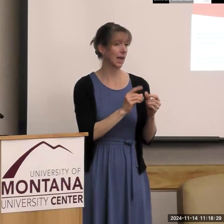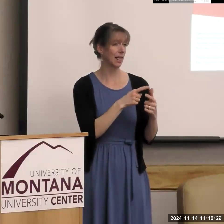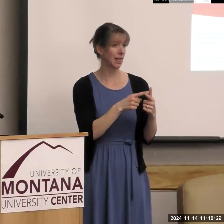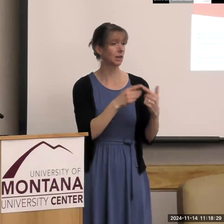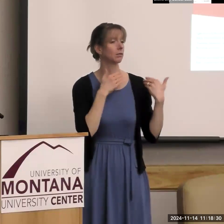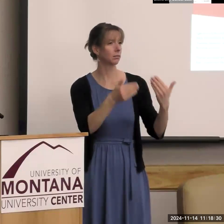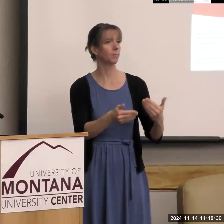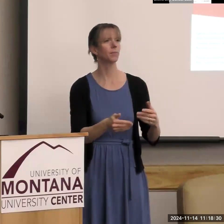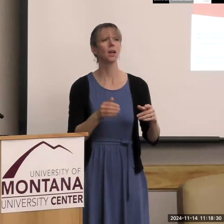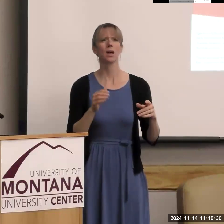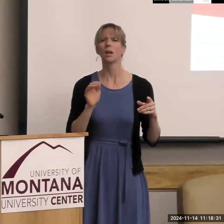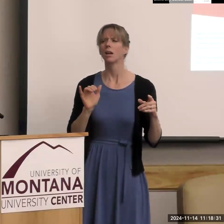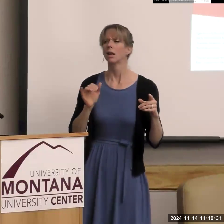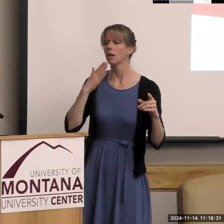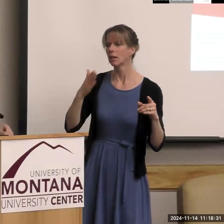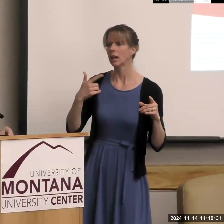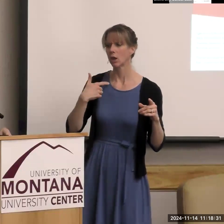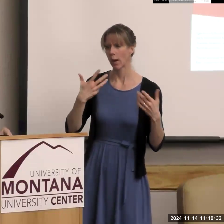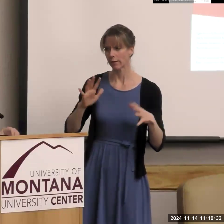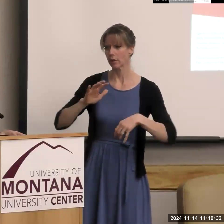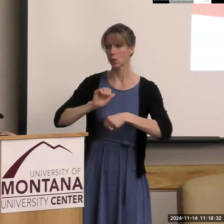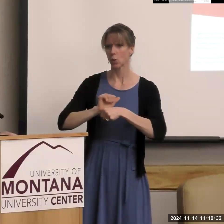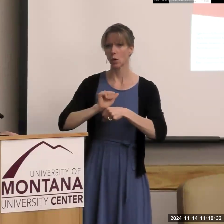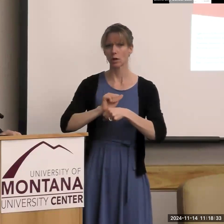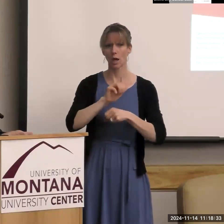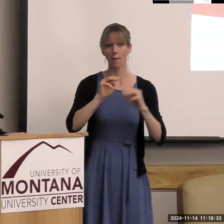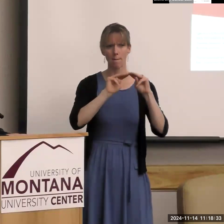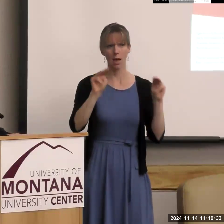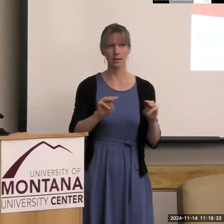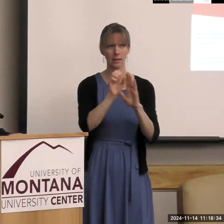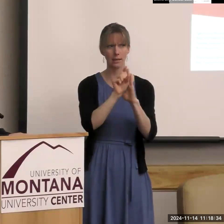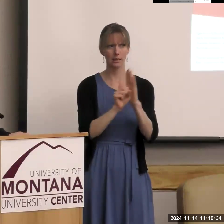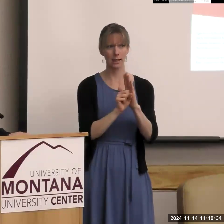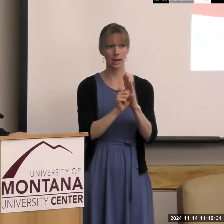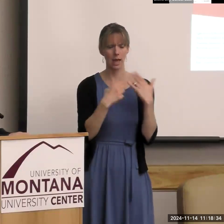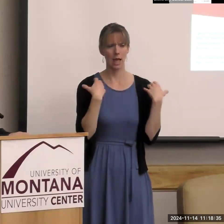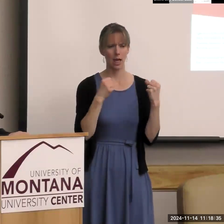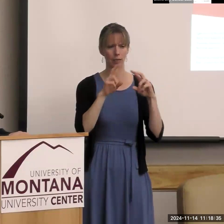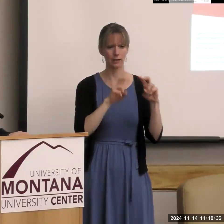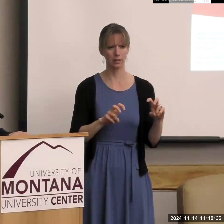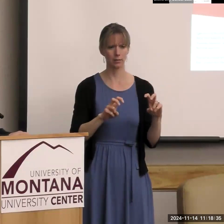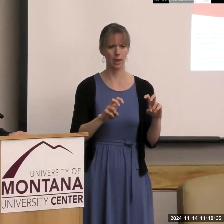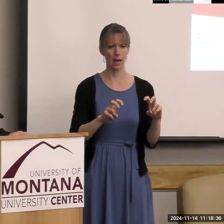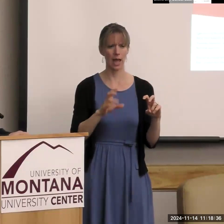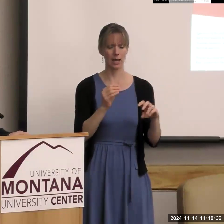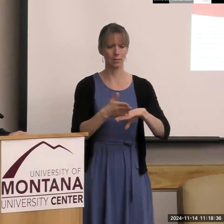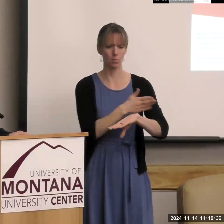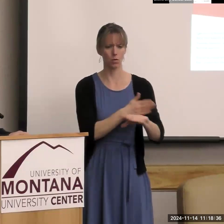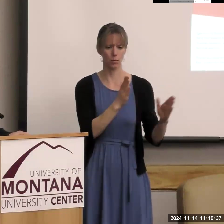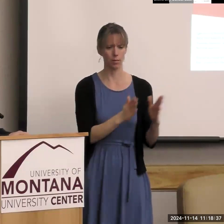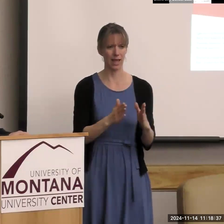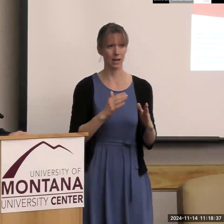Thank you. I worked on the Montana State Health Assessment and State Health Improvement Plan design